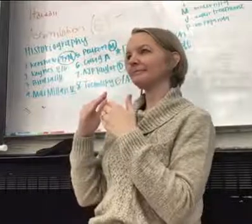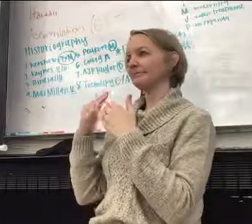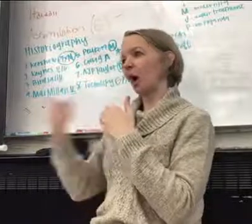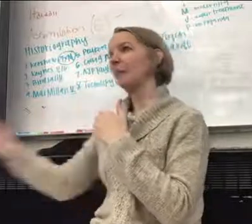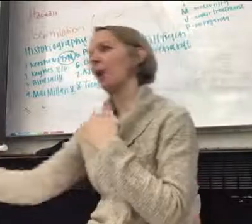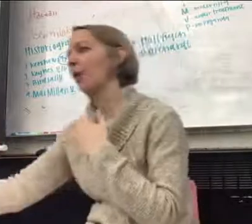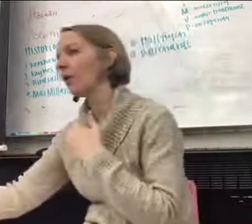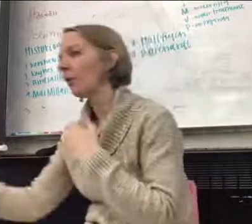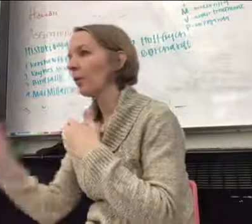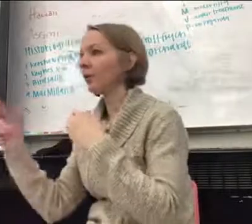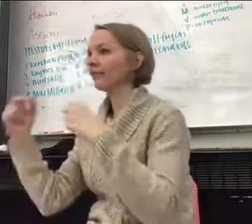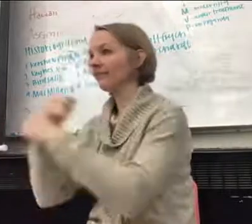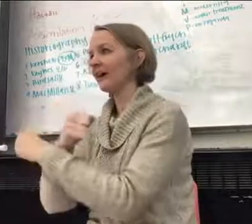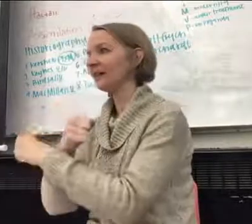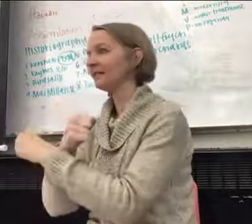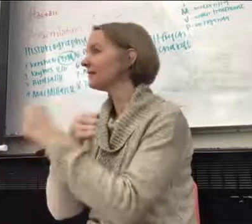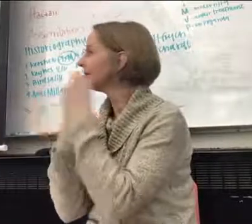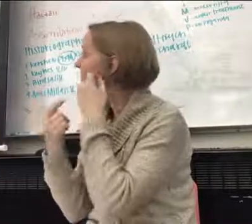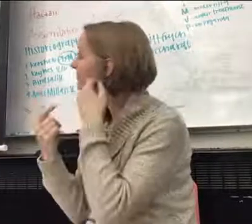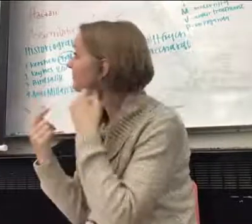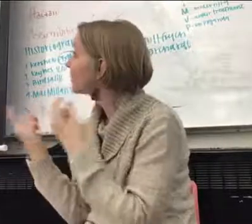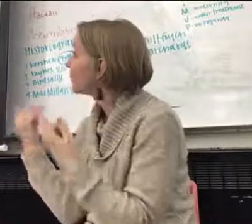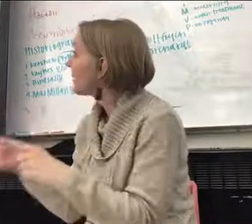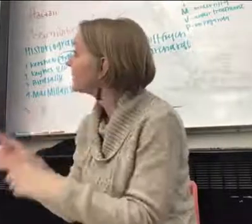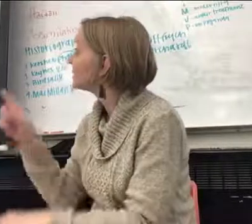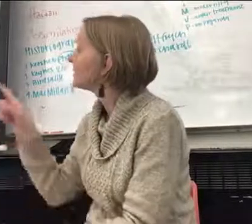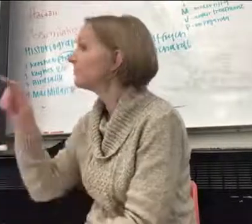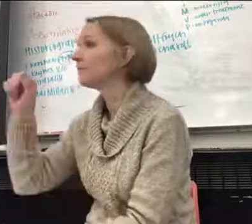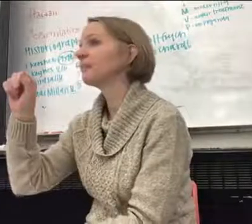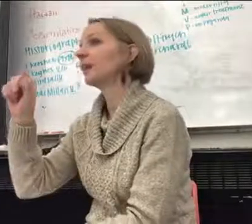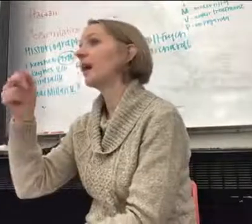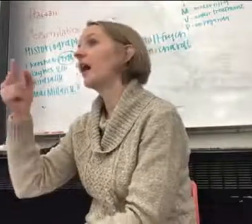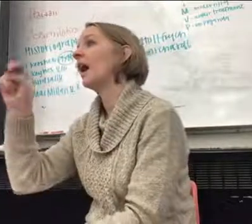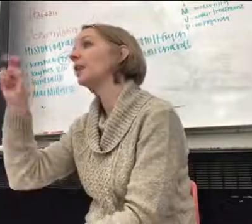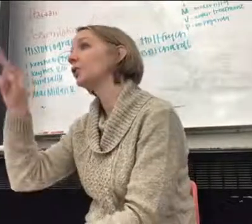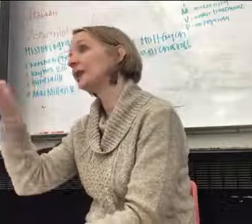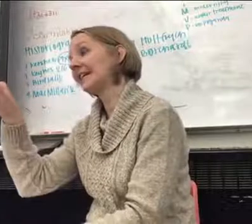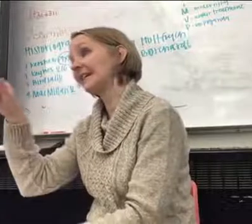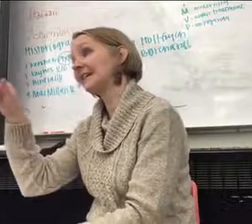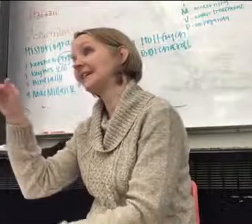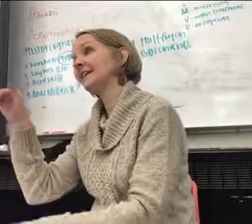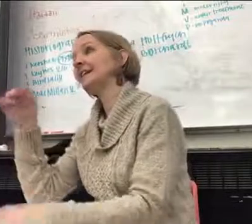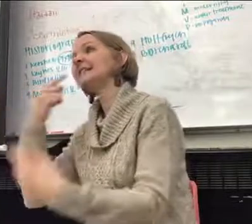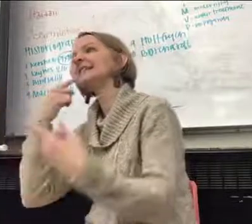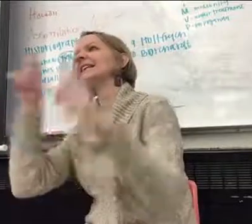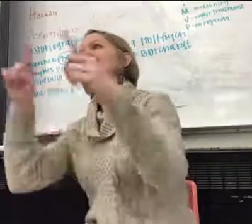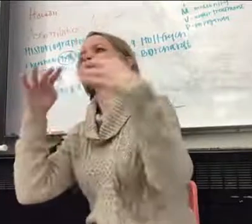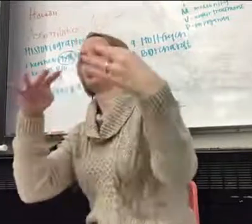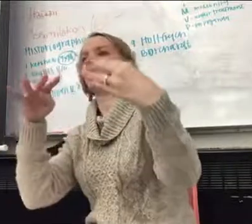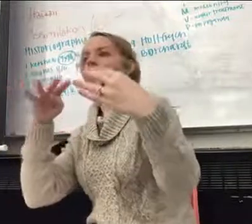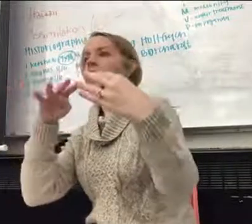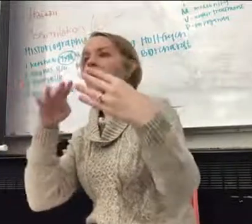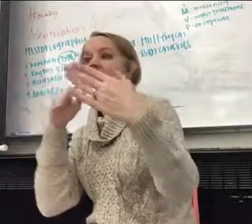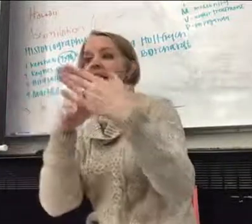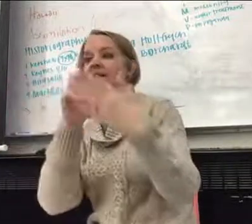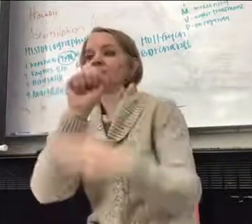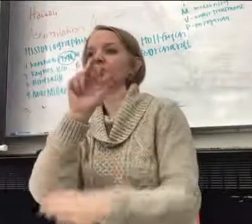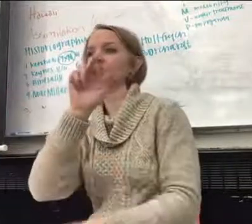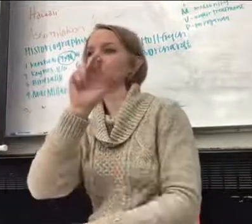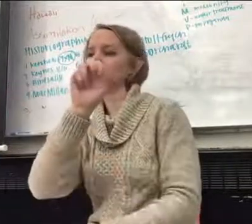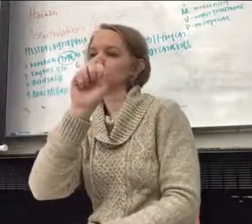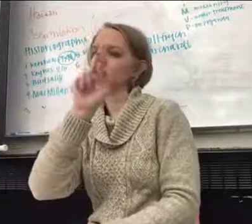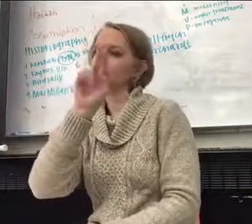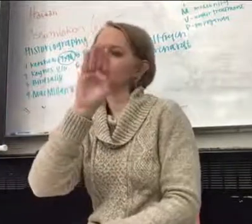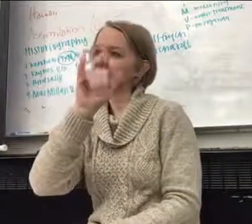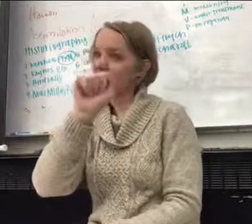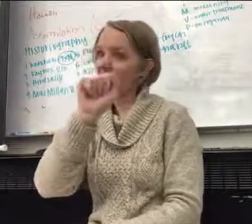flagpole, here's basically what happens. Austria-Hungary declares war on Serbia. Serbia, who's friends